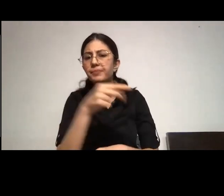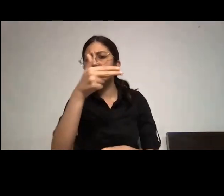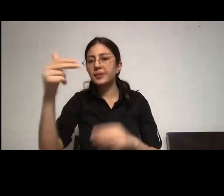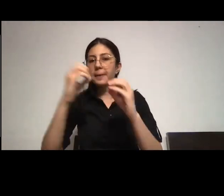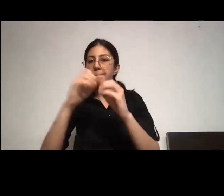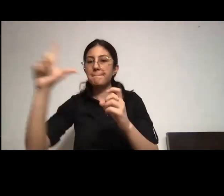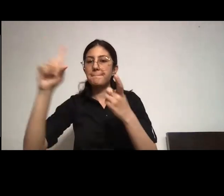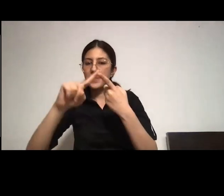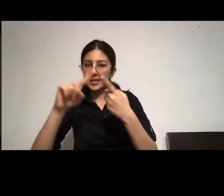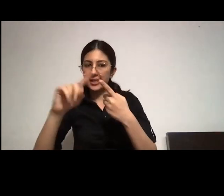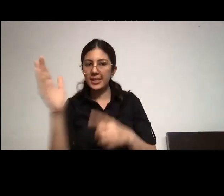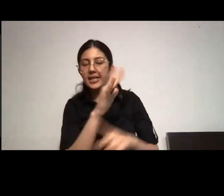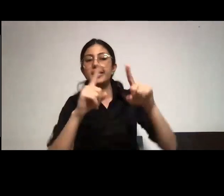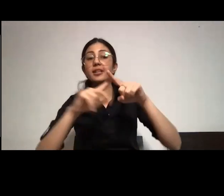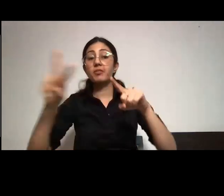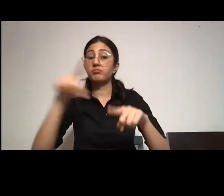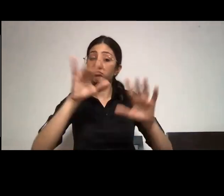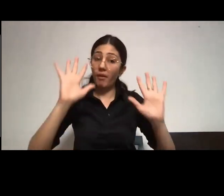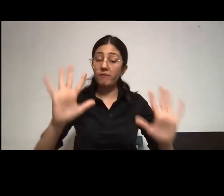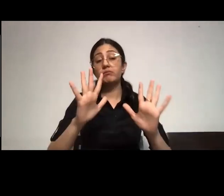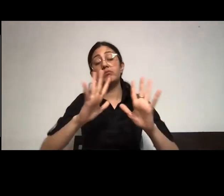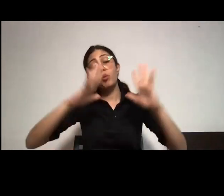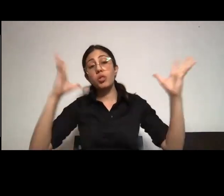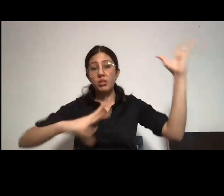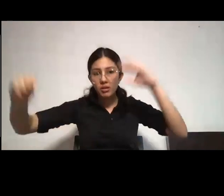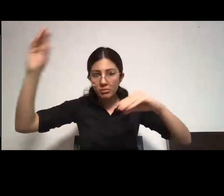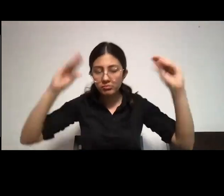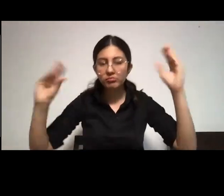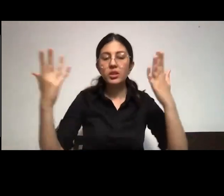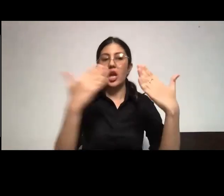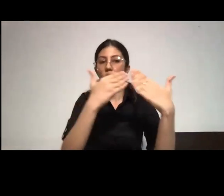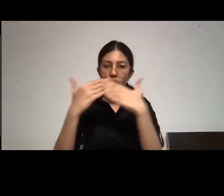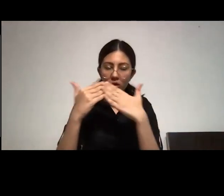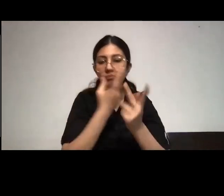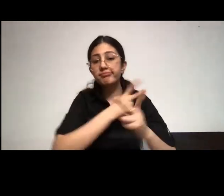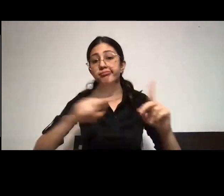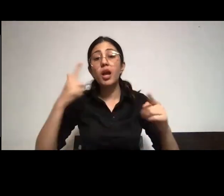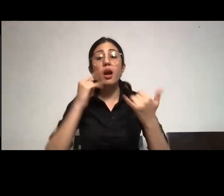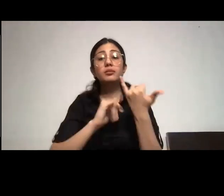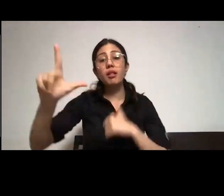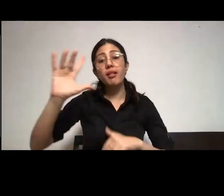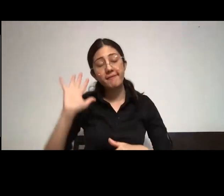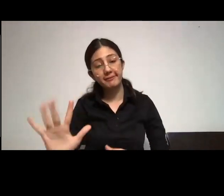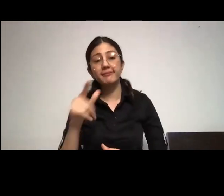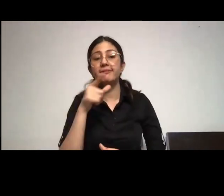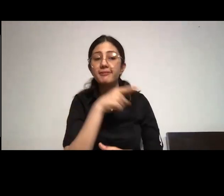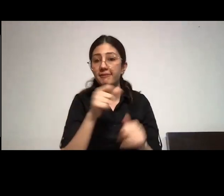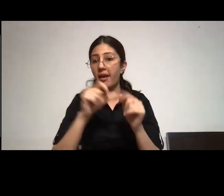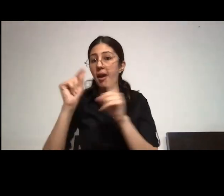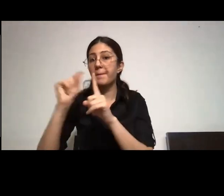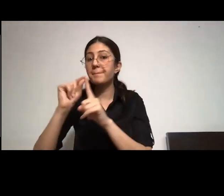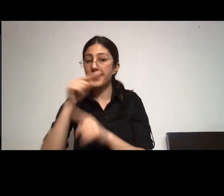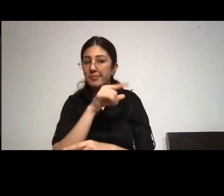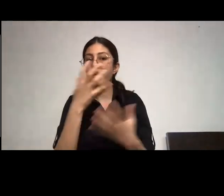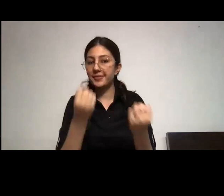That has a lot of learning and educational content in Indian Sign Language. So our vision